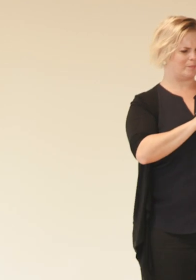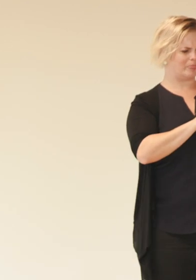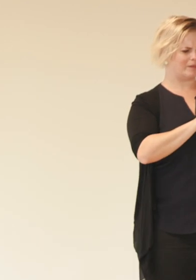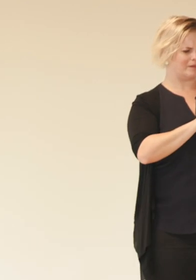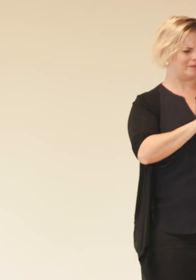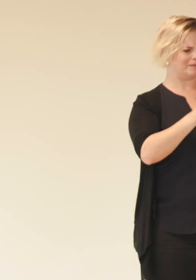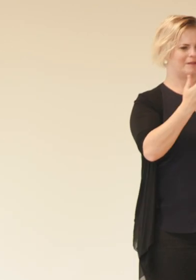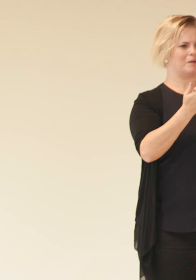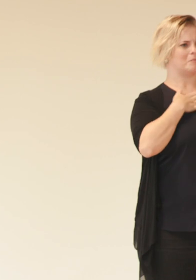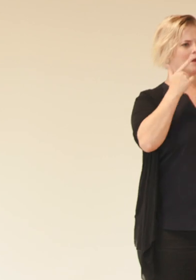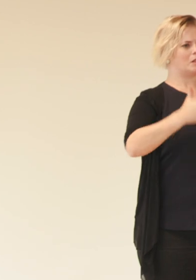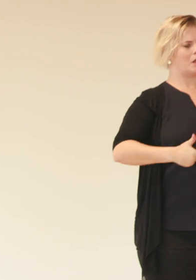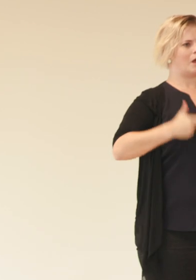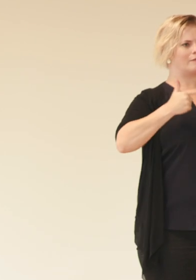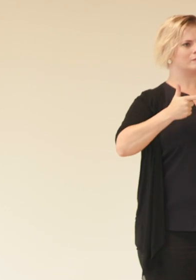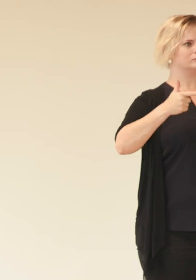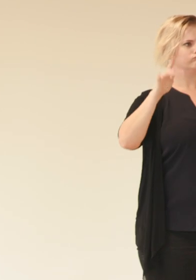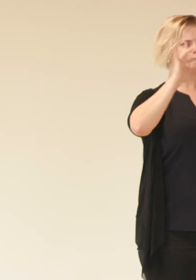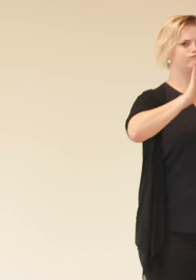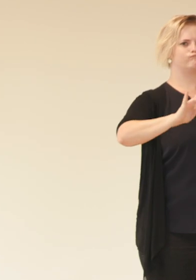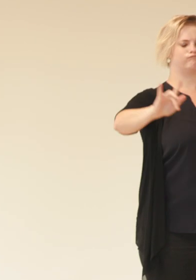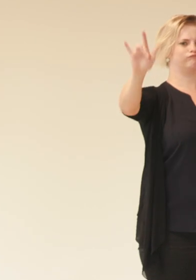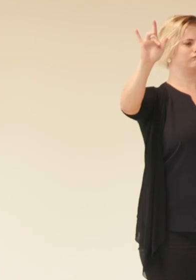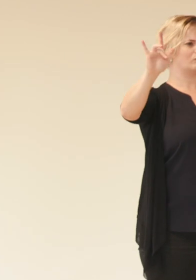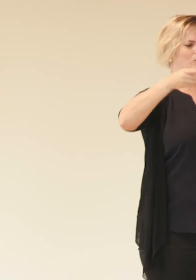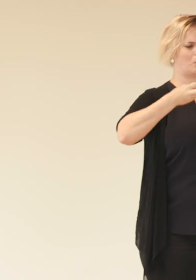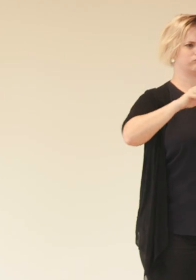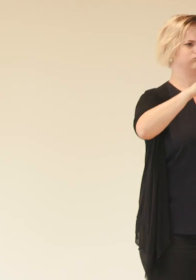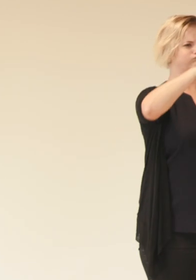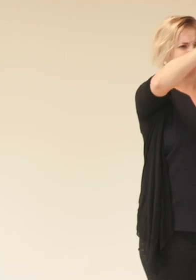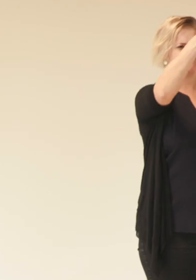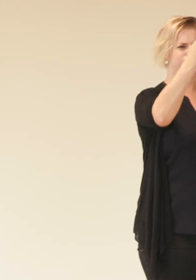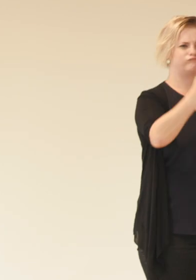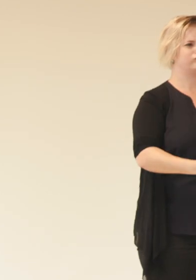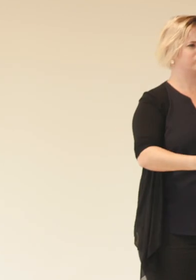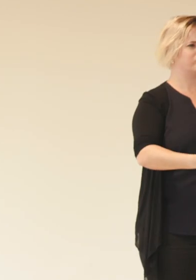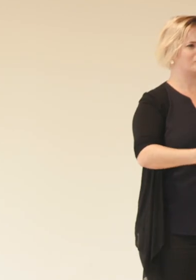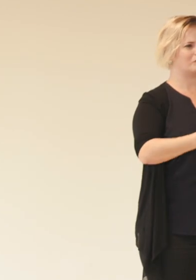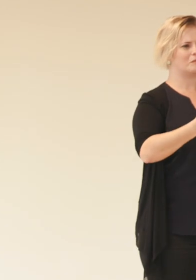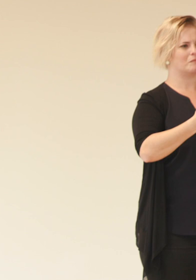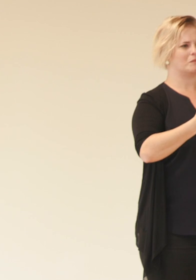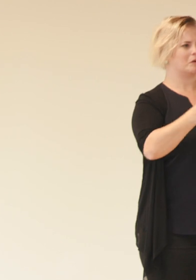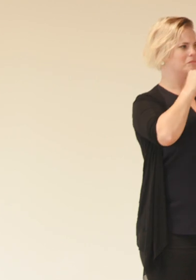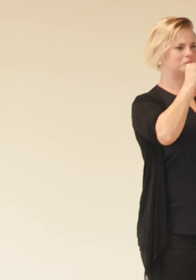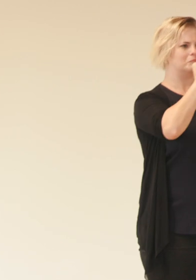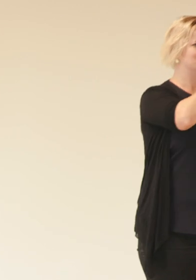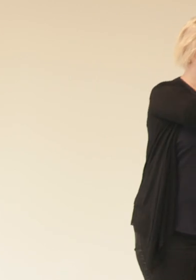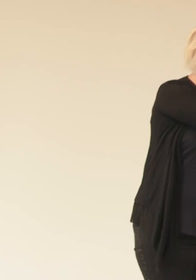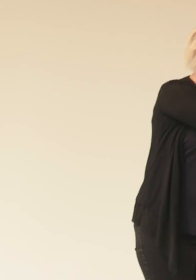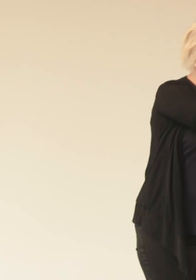blank canvas because I quit my job, I started this thing, and now I'm not married, I don't have to be in any